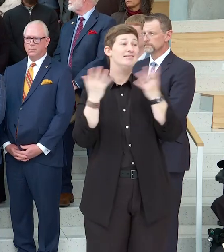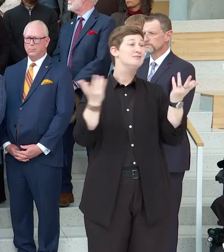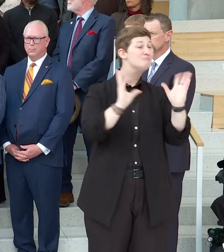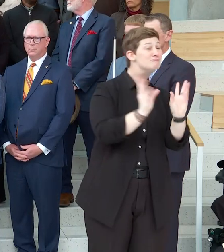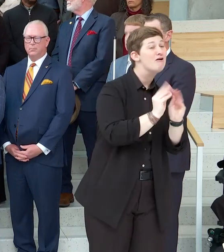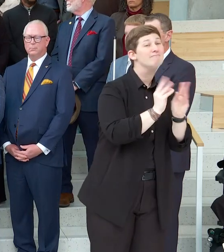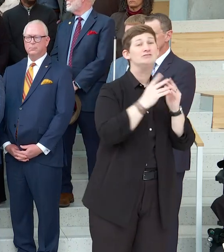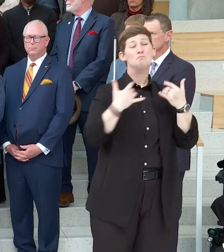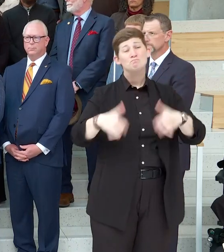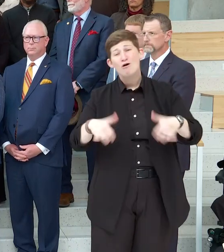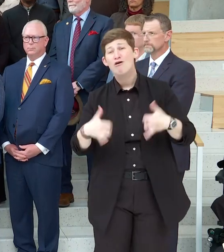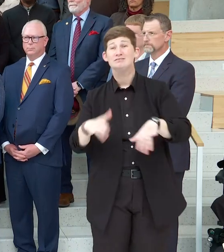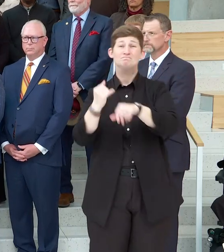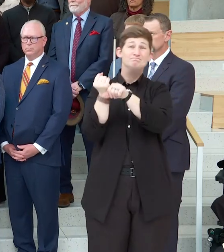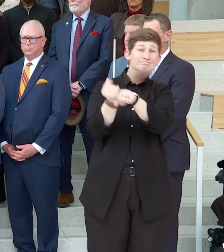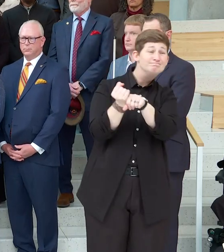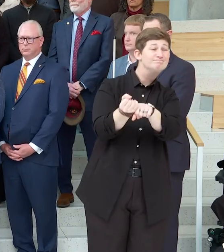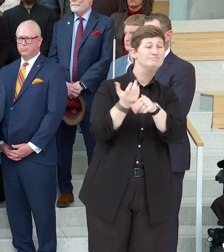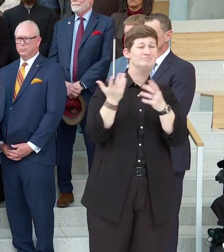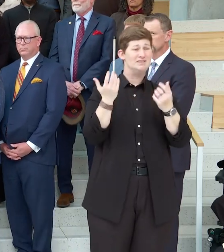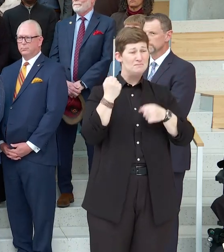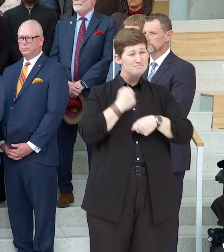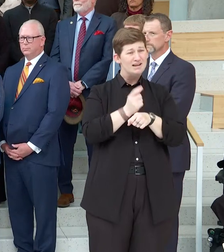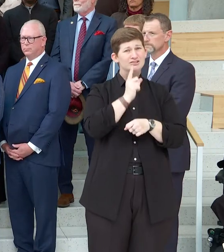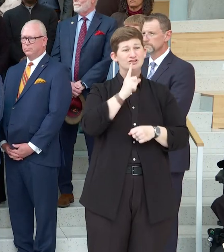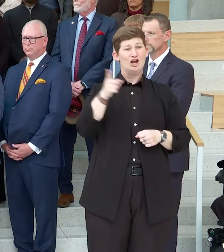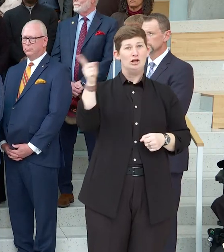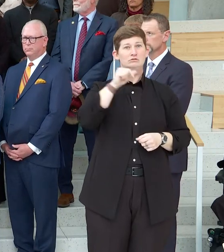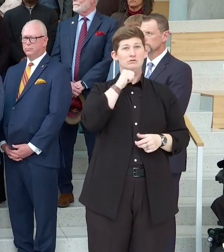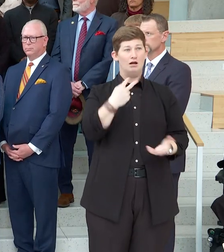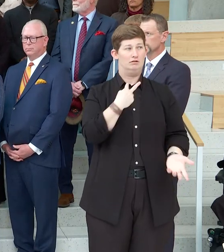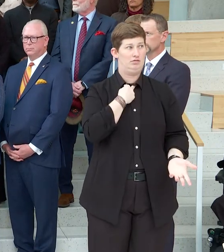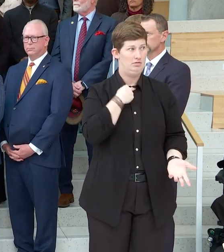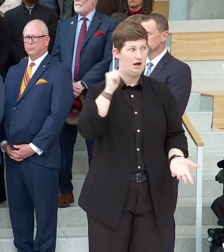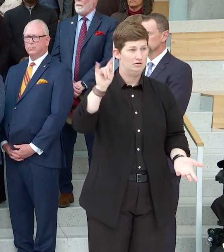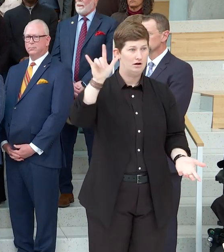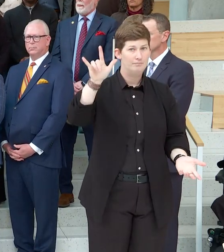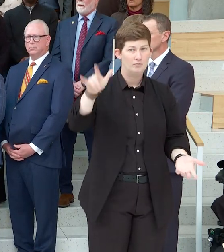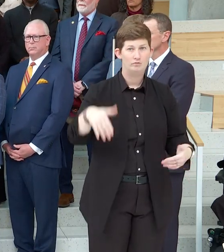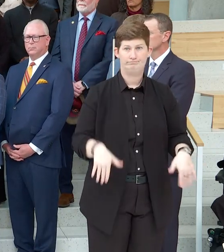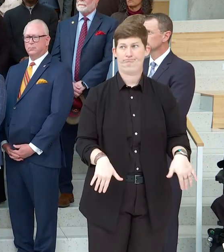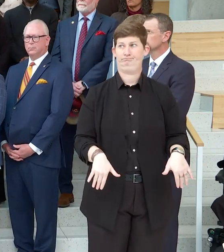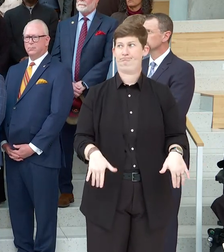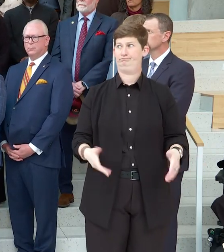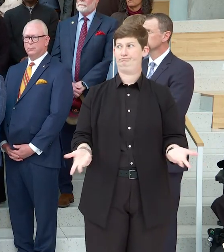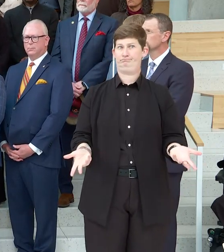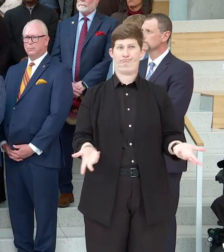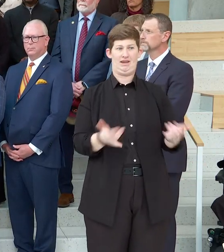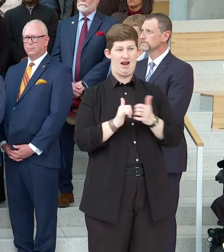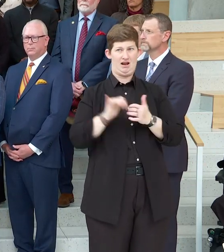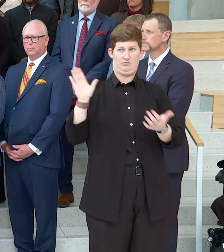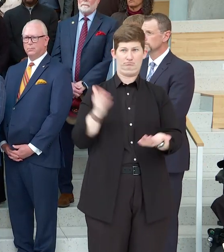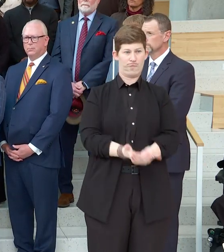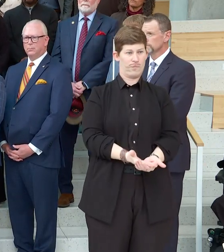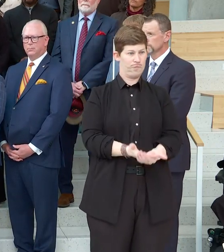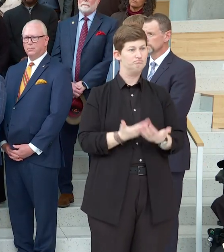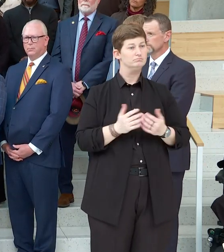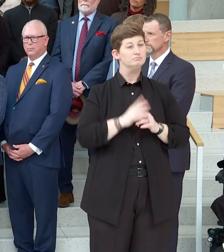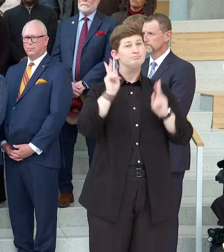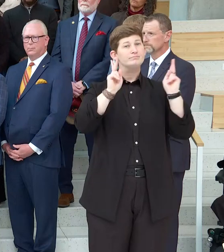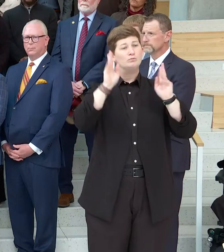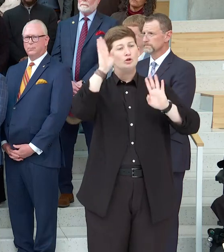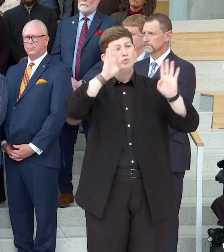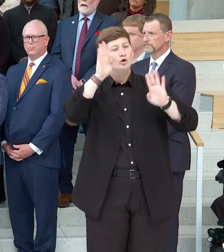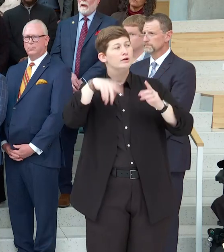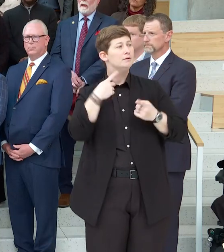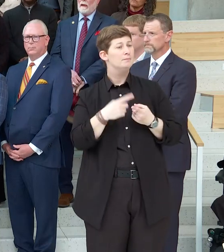and ball games, and we want to make sure that they're not stranded at the airport, to put it bluntly. And I'm also worried about people, about our city's